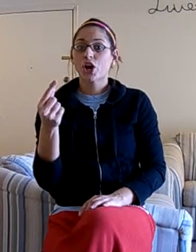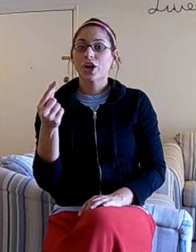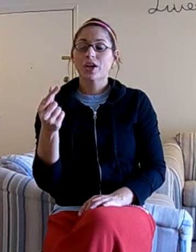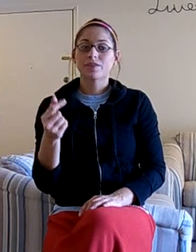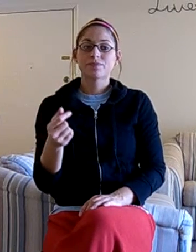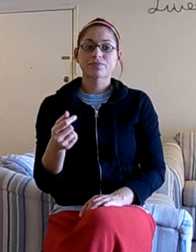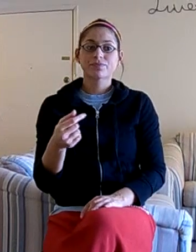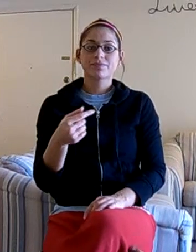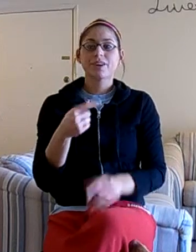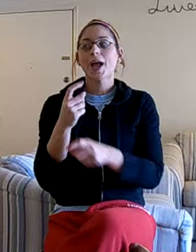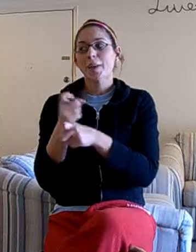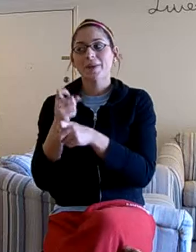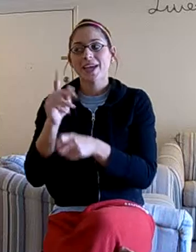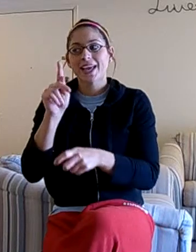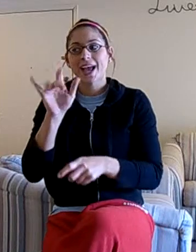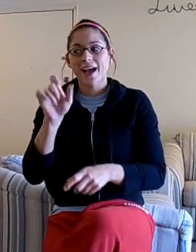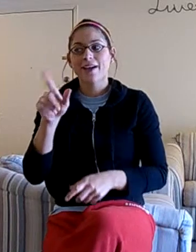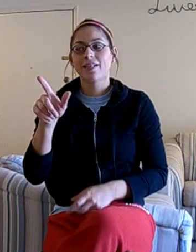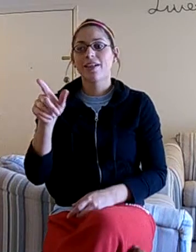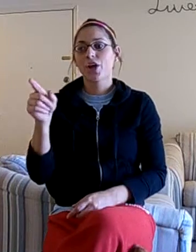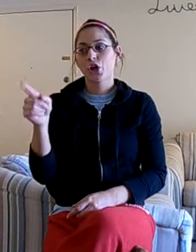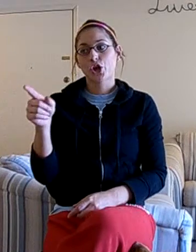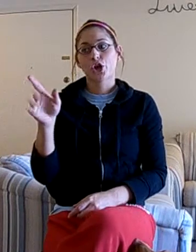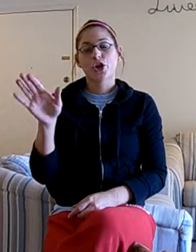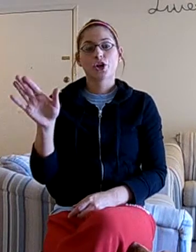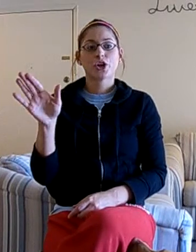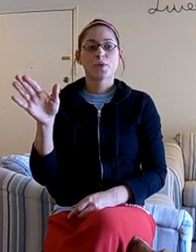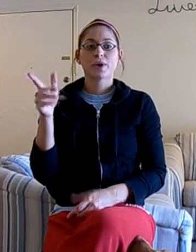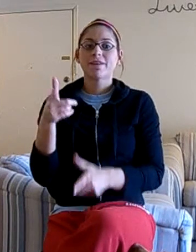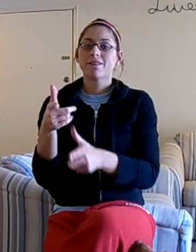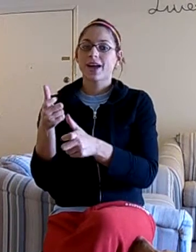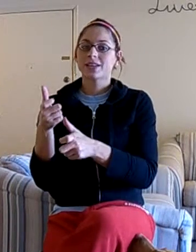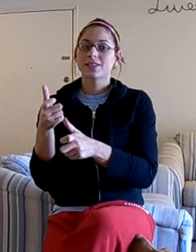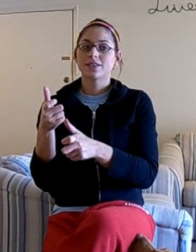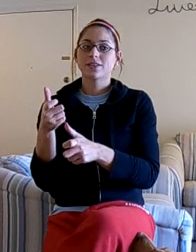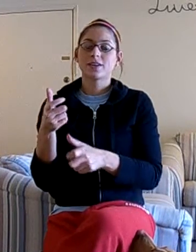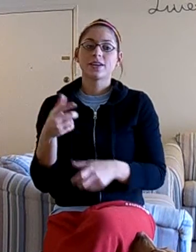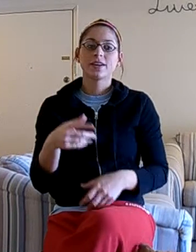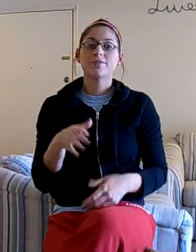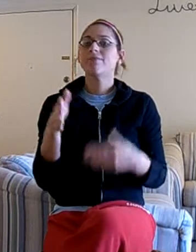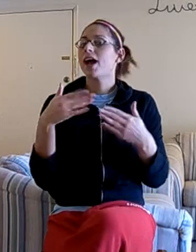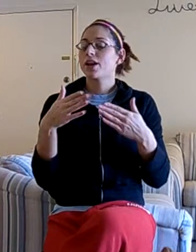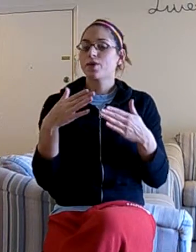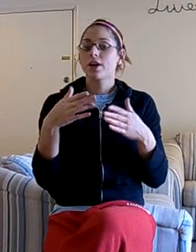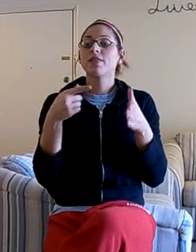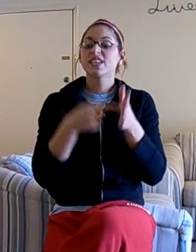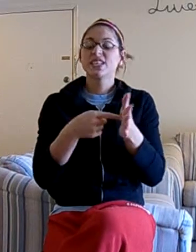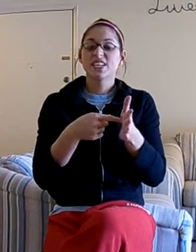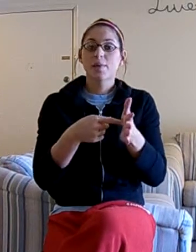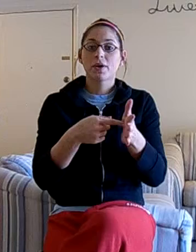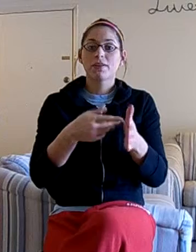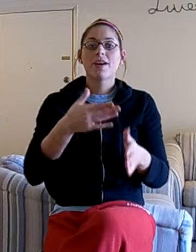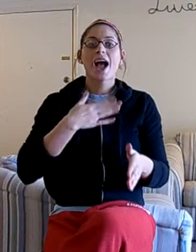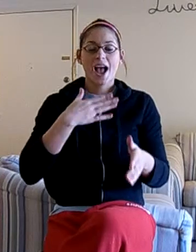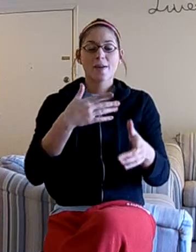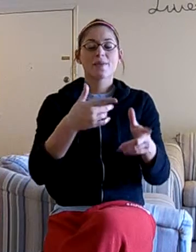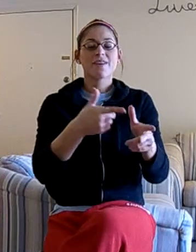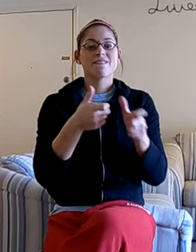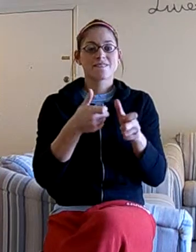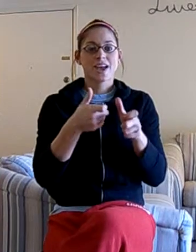I kid Kyle because you're a pretty fast dude. But anyway, for this example, I'm going to be the fast wave, the